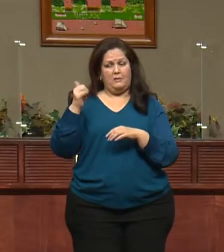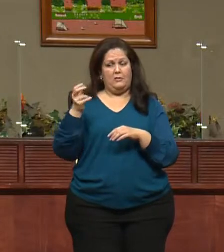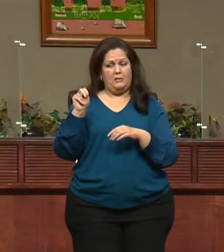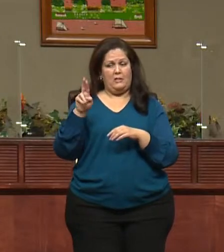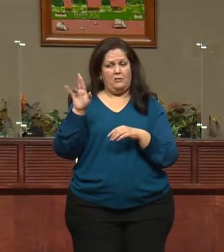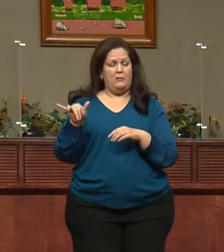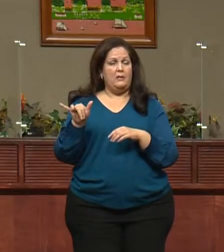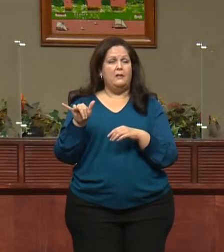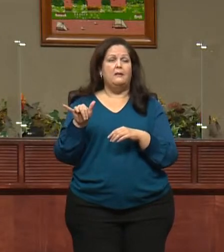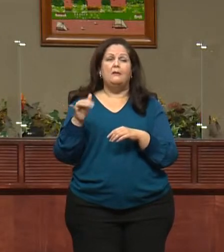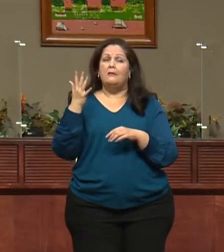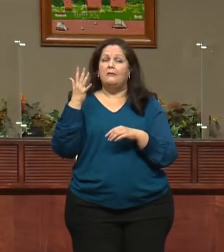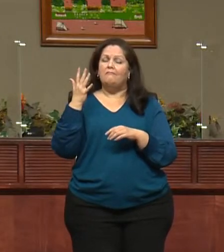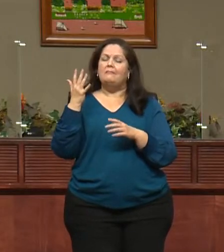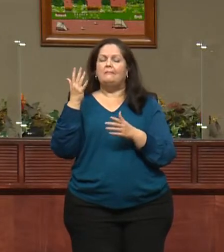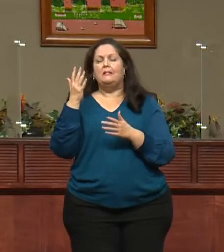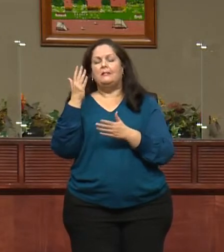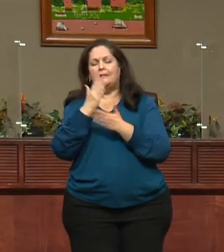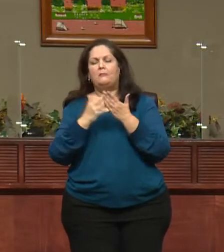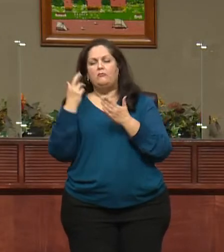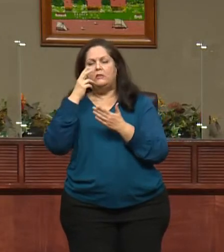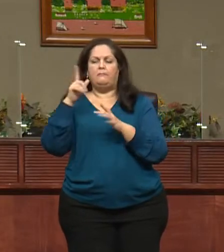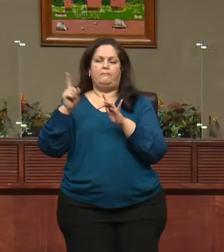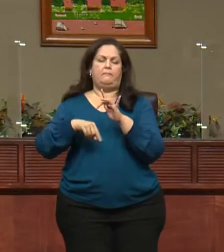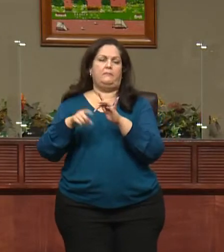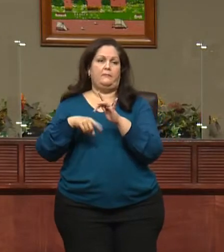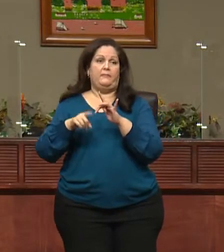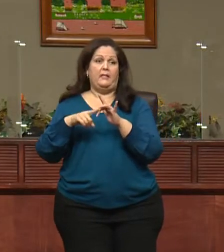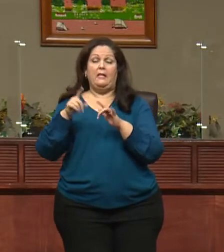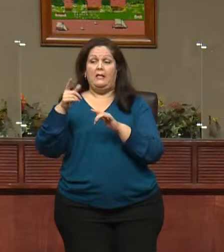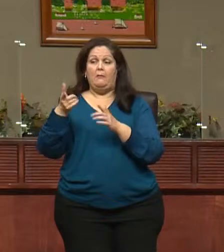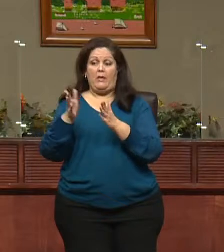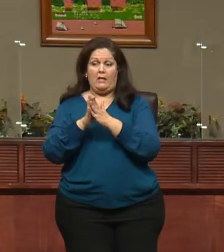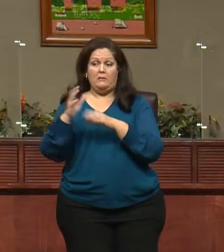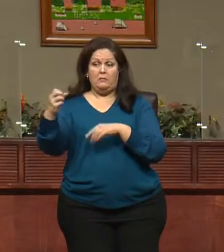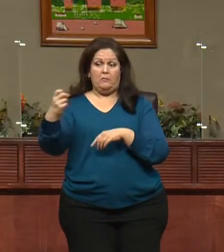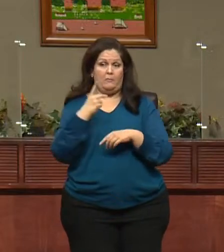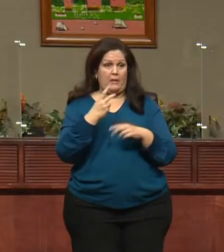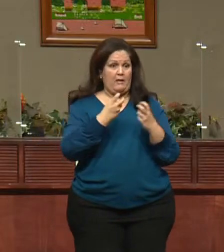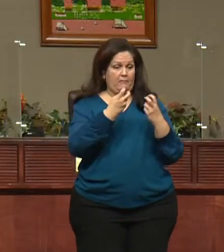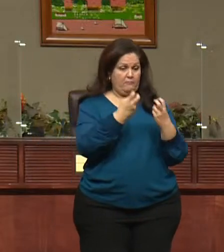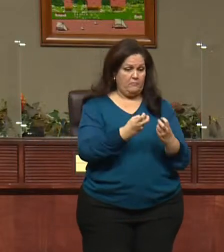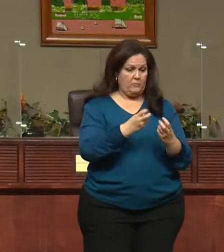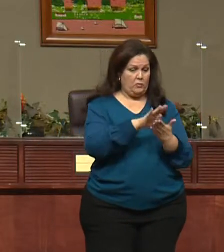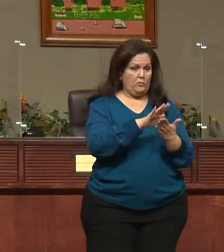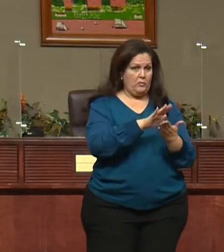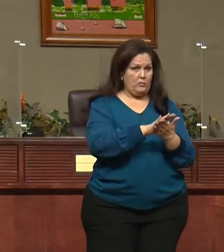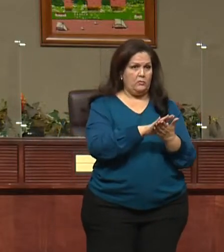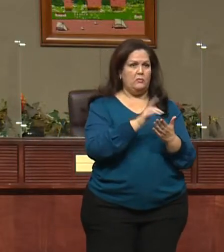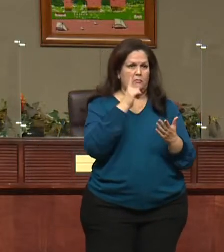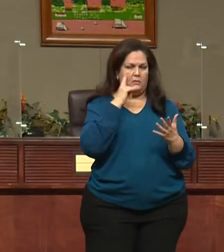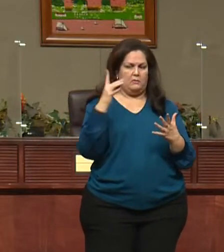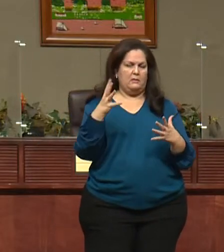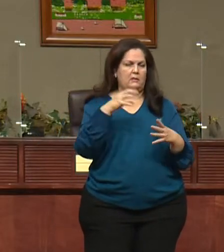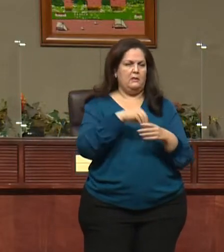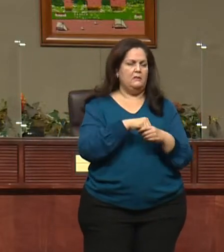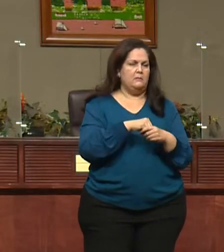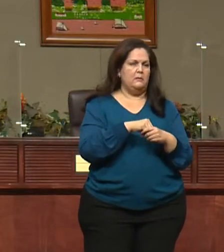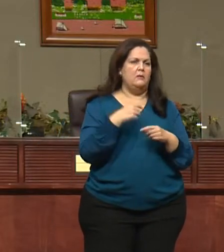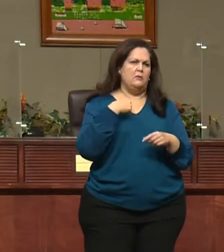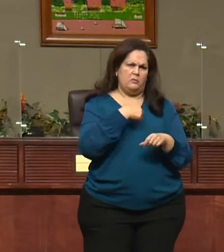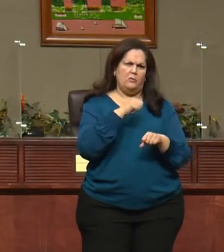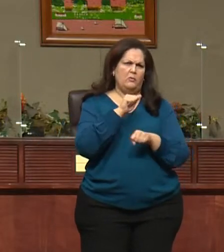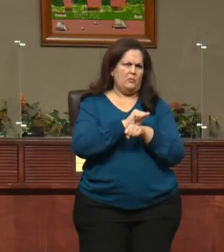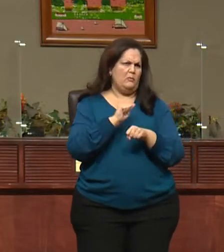of that was because of attendance. The ones that were asked to come back to face, it's because of that engagement. So we've been working